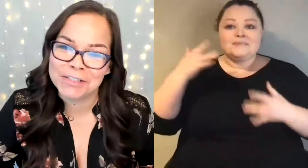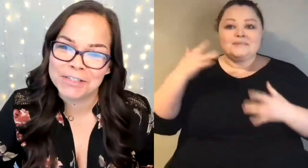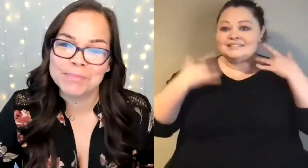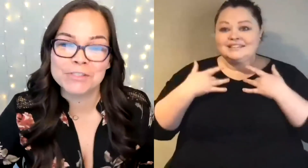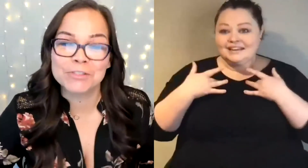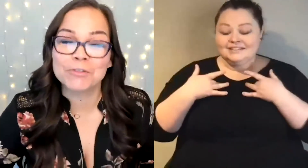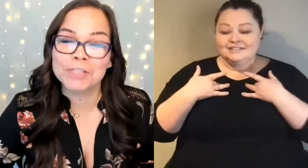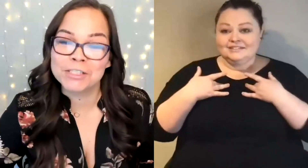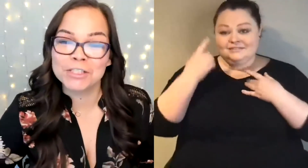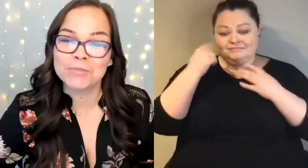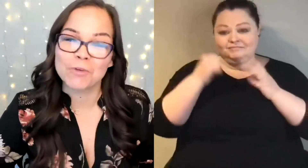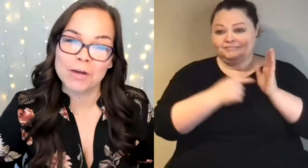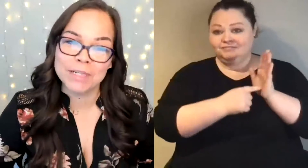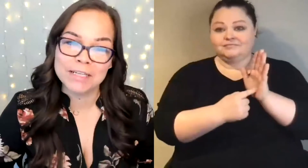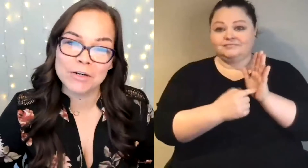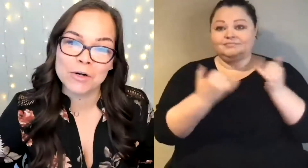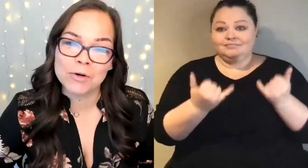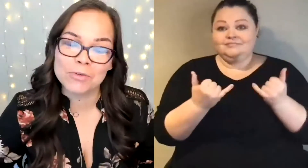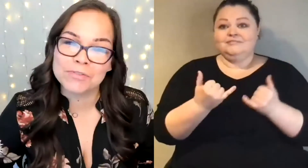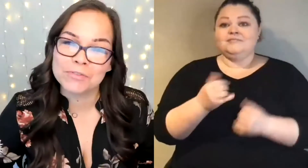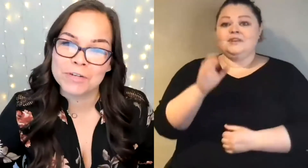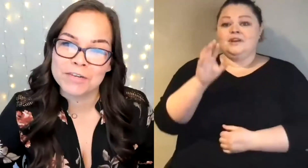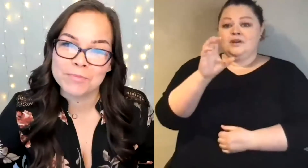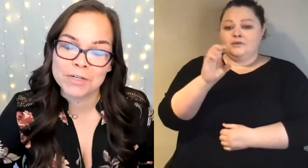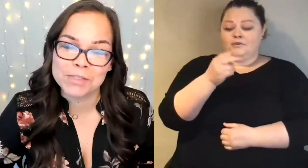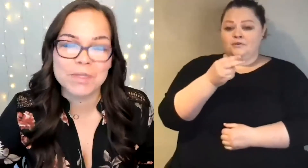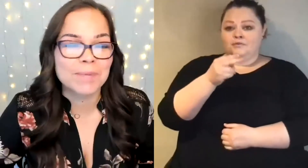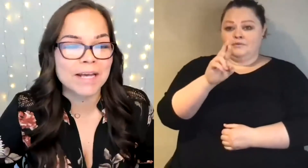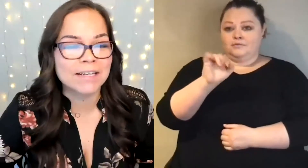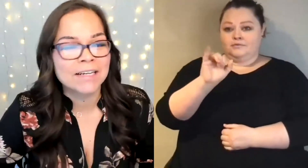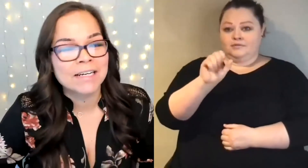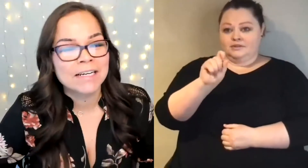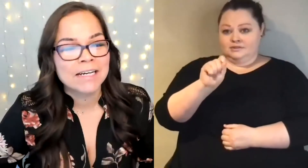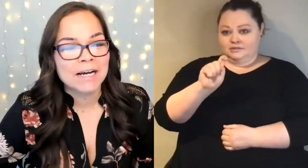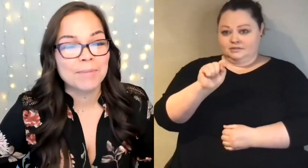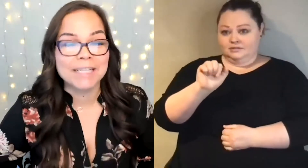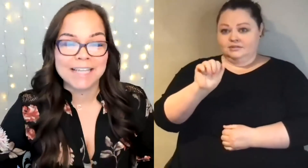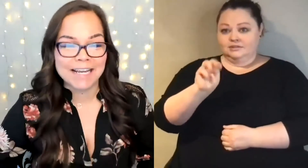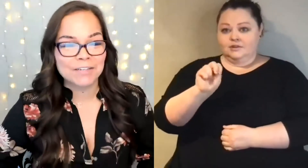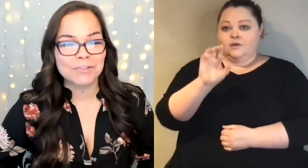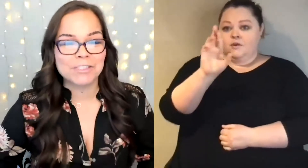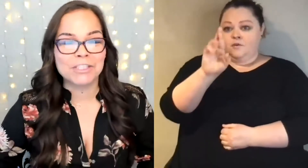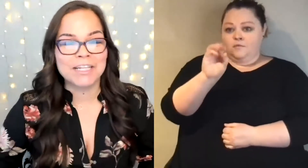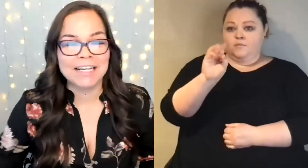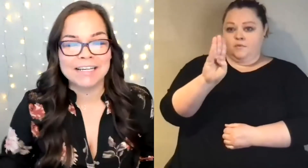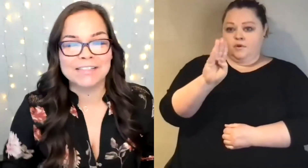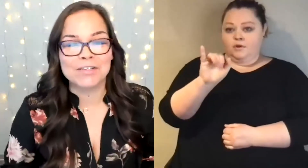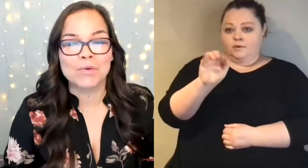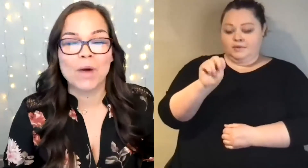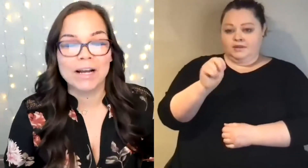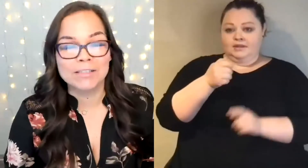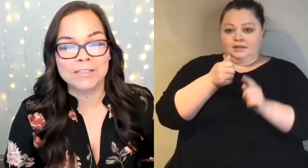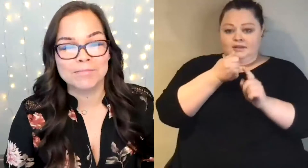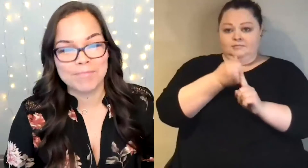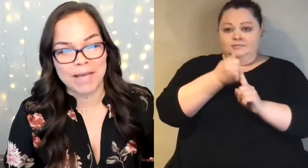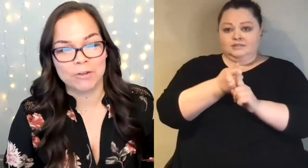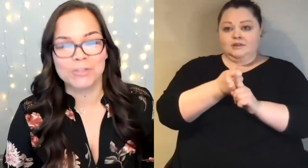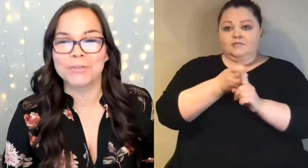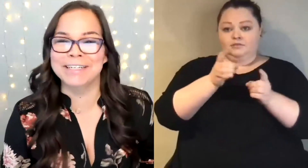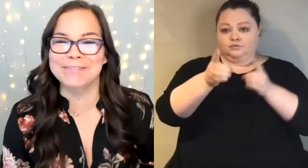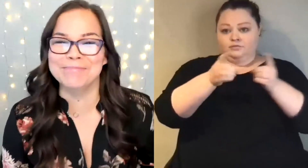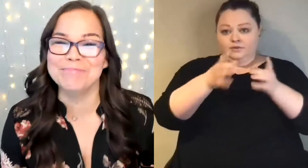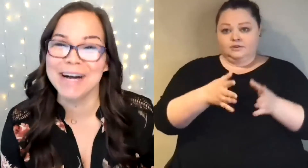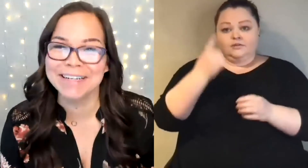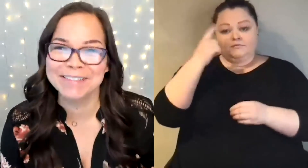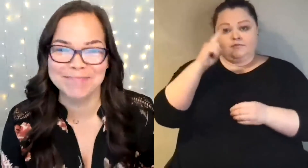to you Mr. Christian Robin, the co-host of Creative Mornings Winnipeg. By day, Christian is the